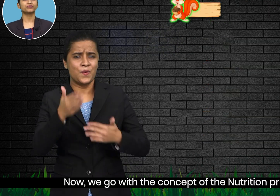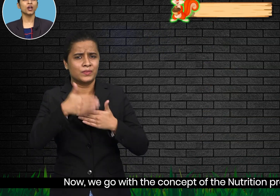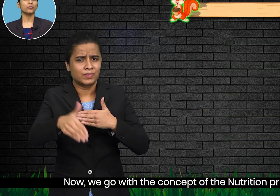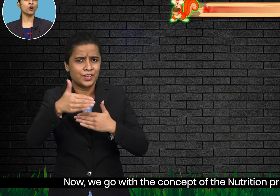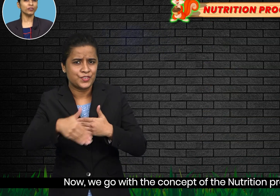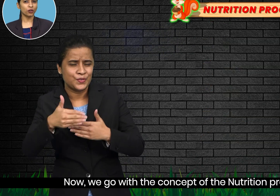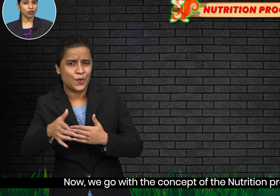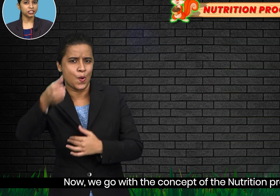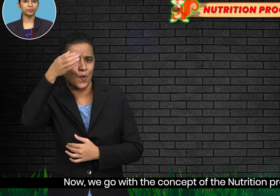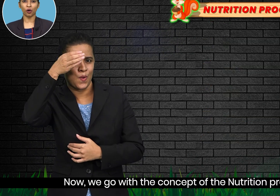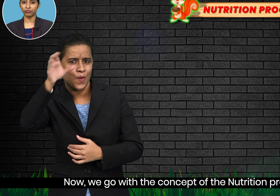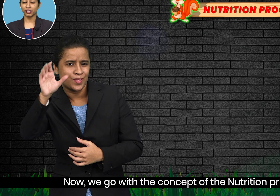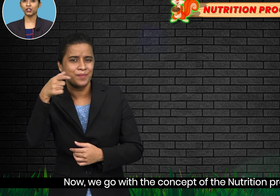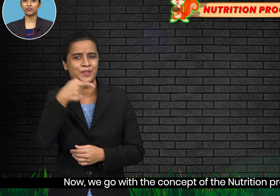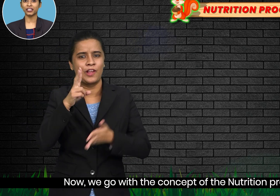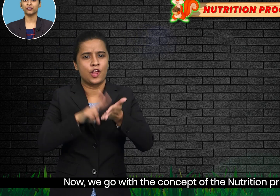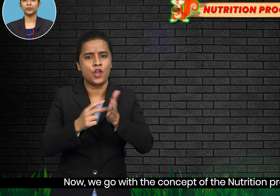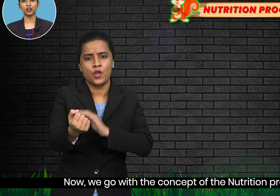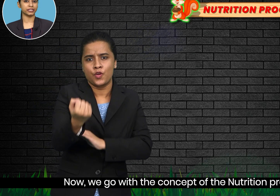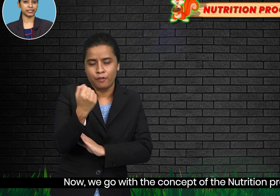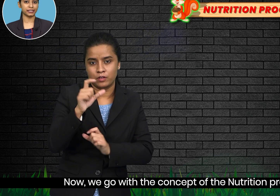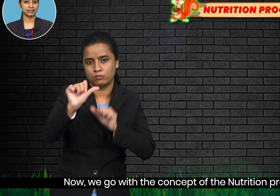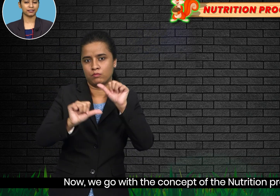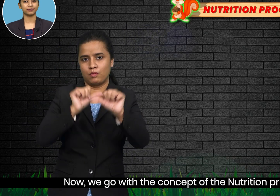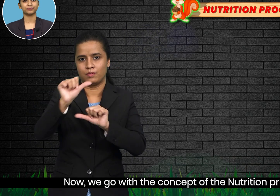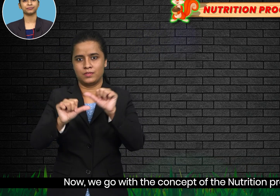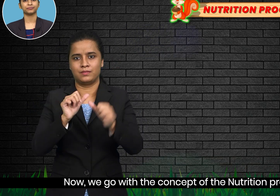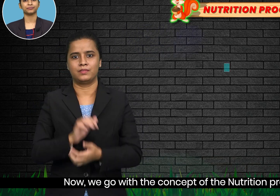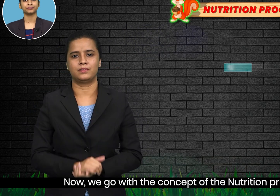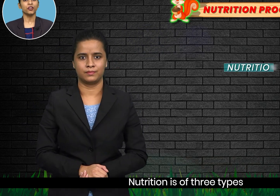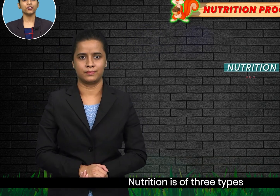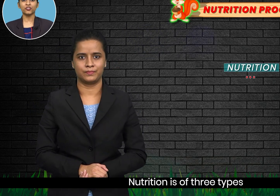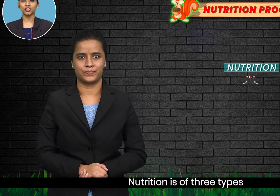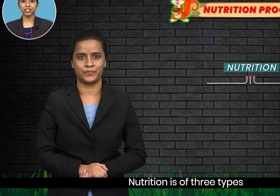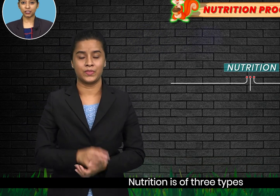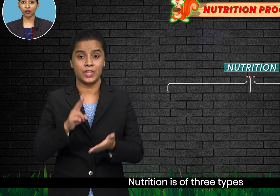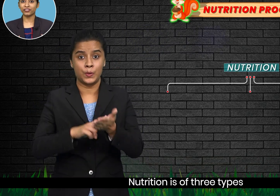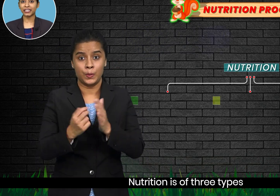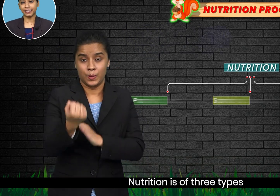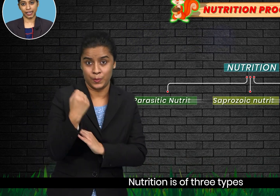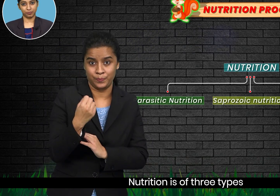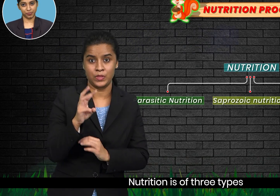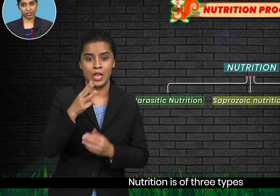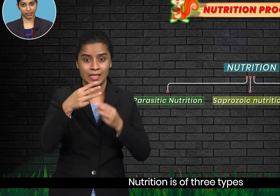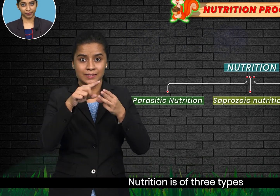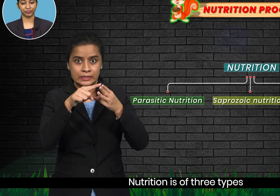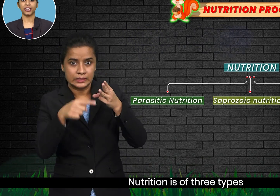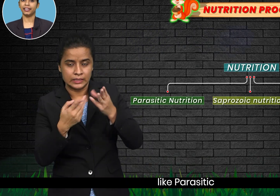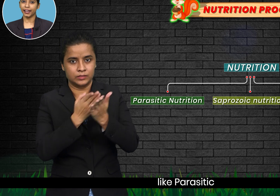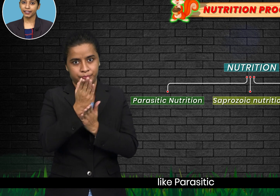Now, we go with the concept of the nutrition process. Nutrition is of three